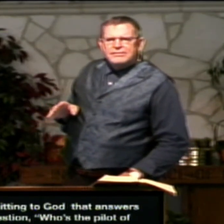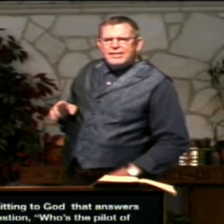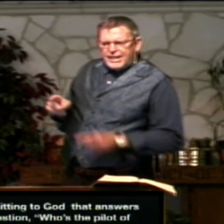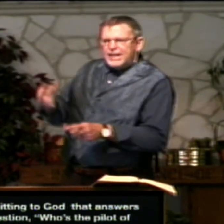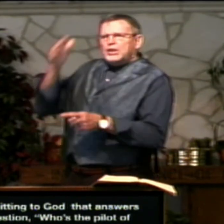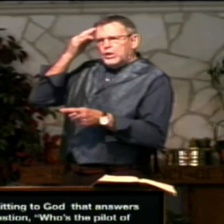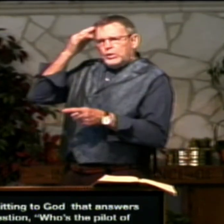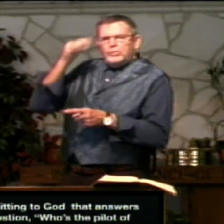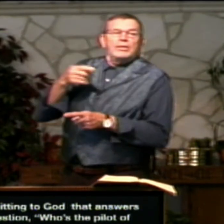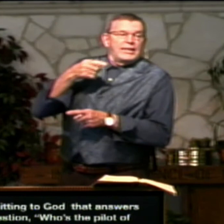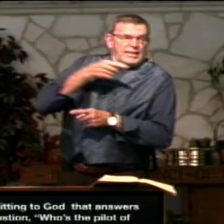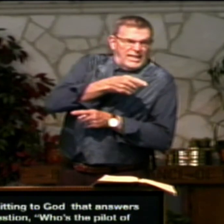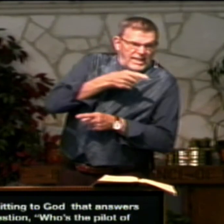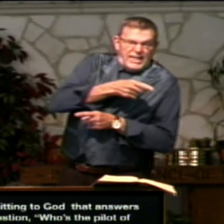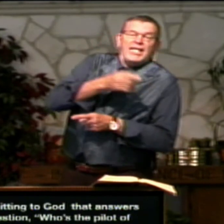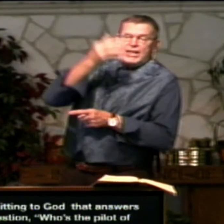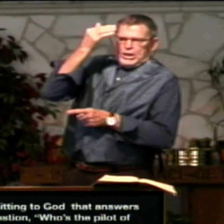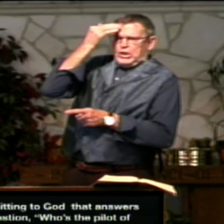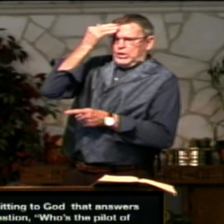And